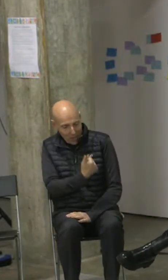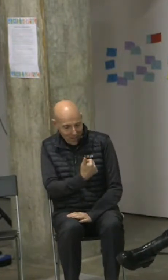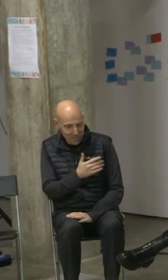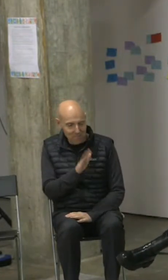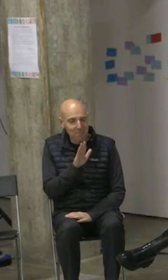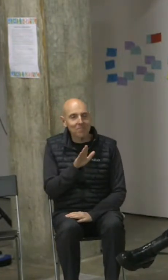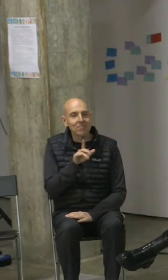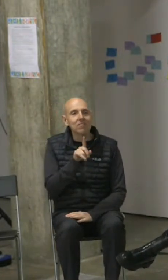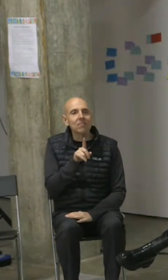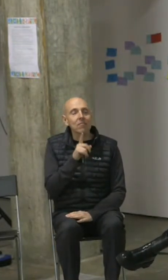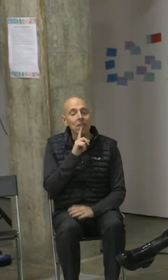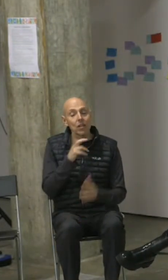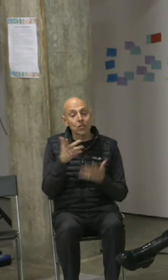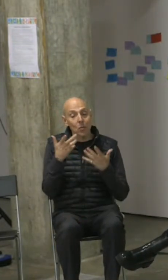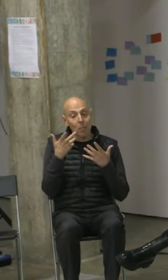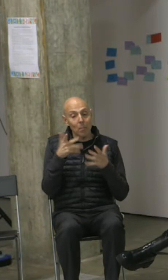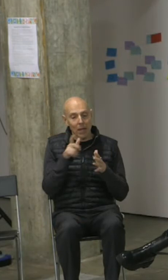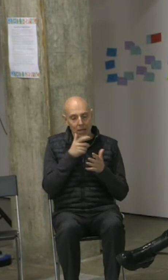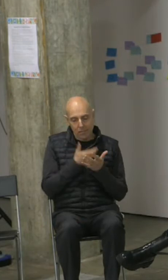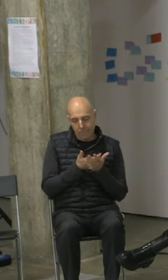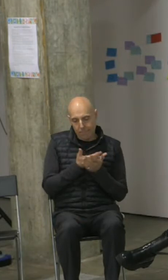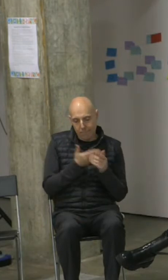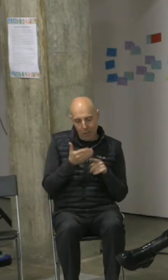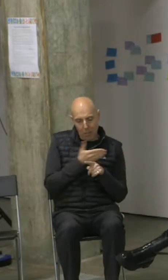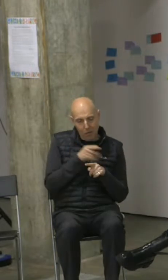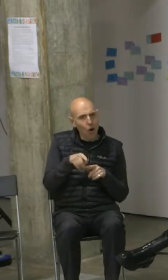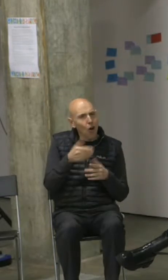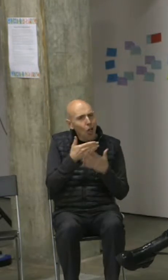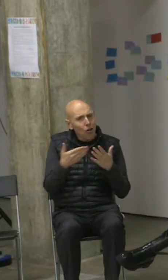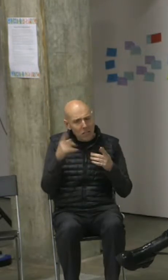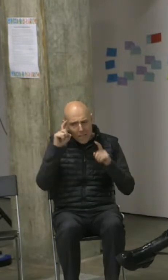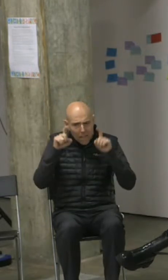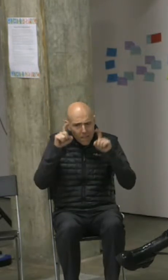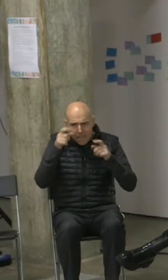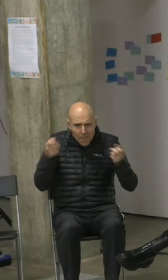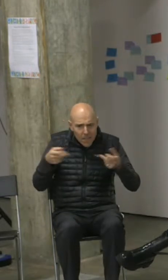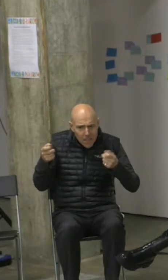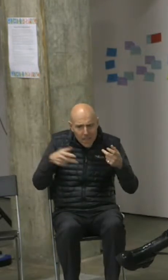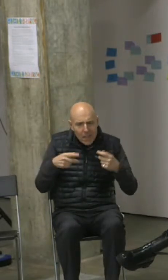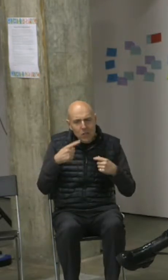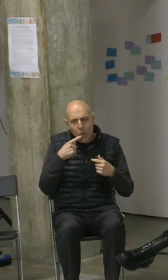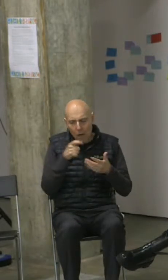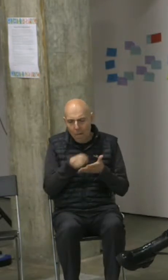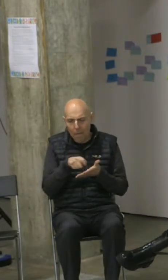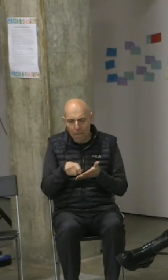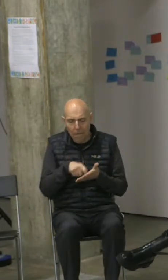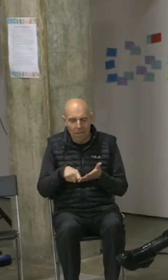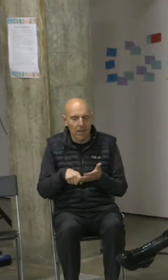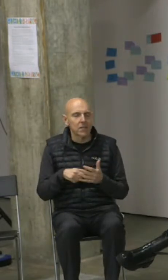So we had a chat before this session, and there were lots of great ideas that came up, so we were taking notes.